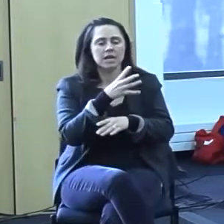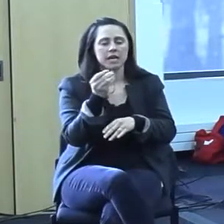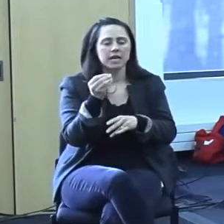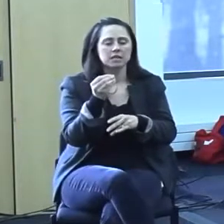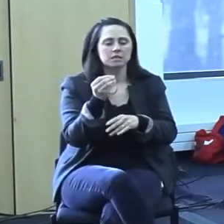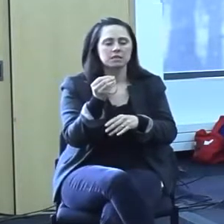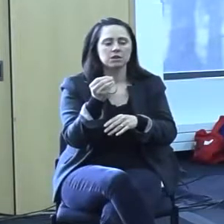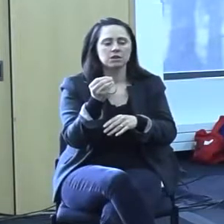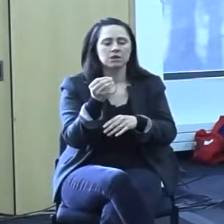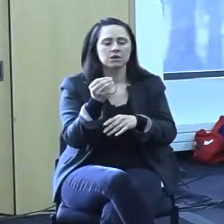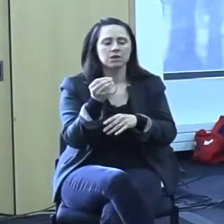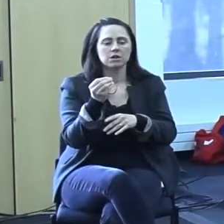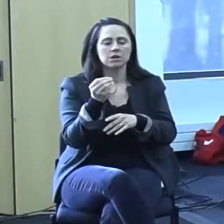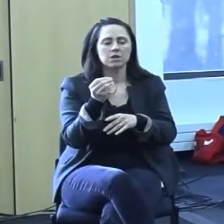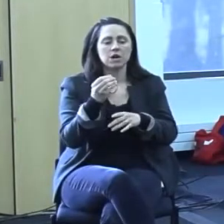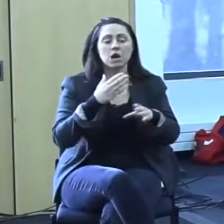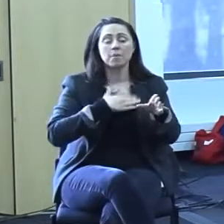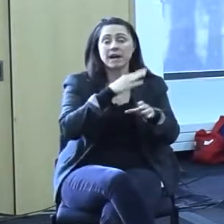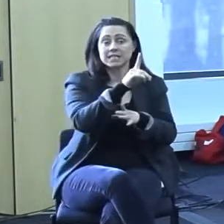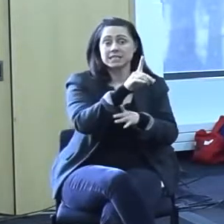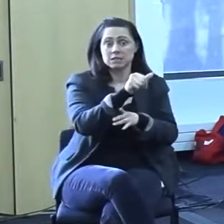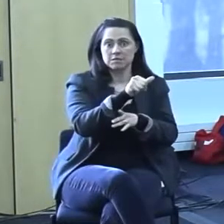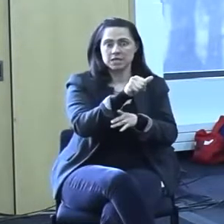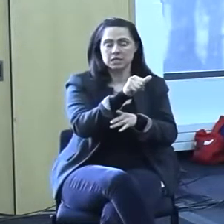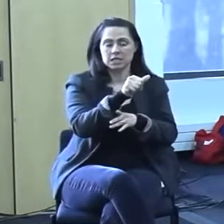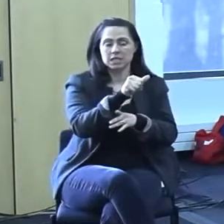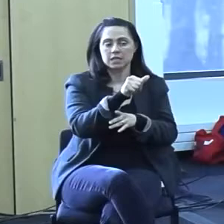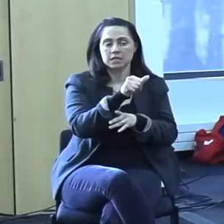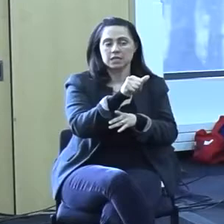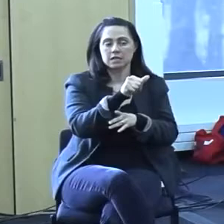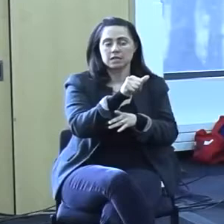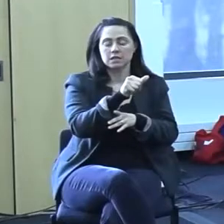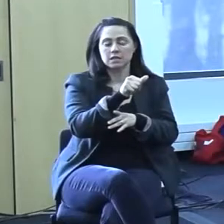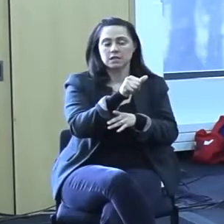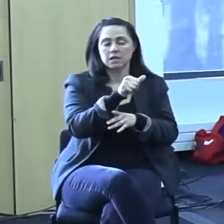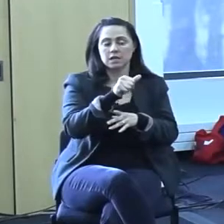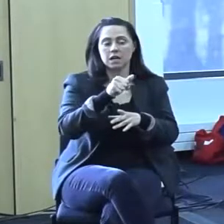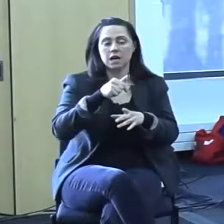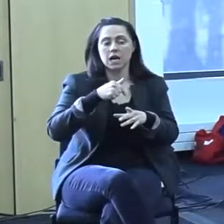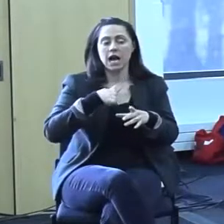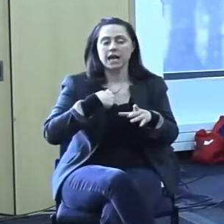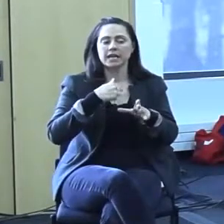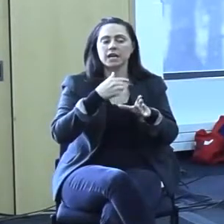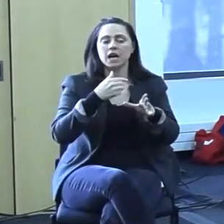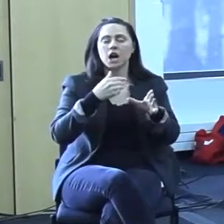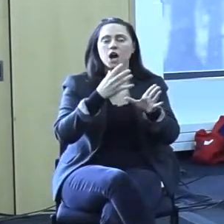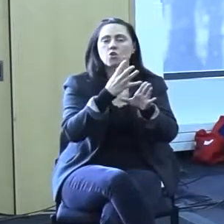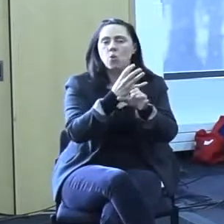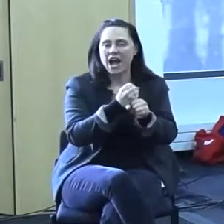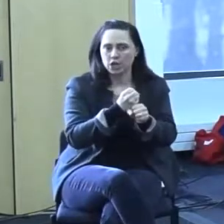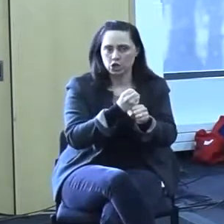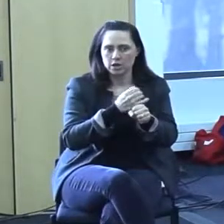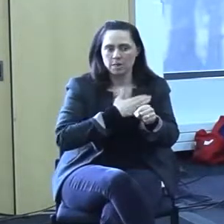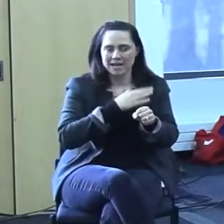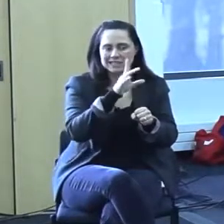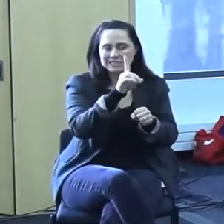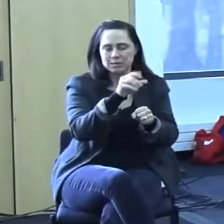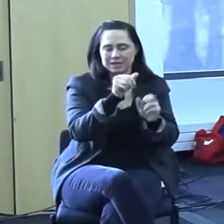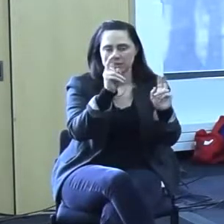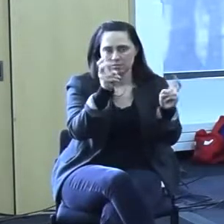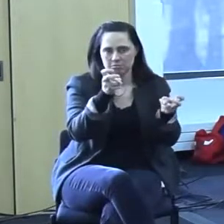and my disability, I acquired it, so to speak, in